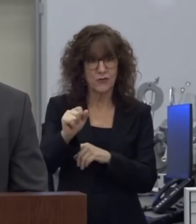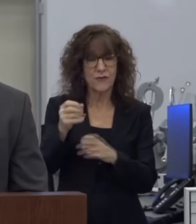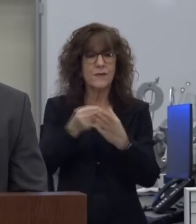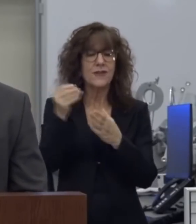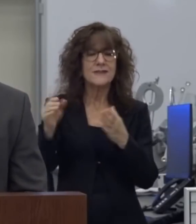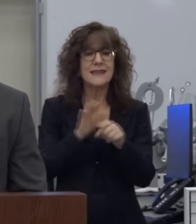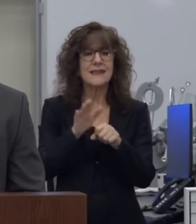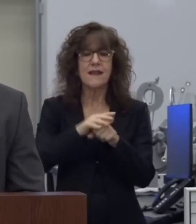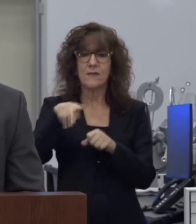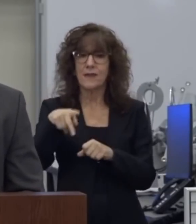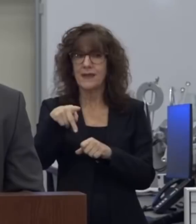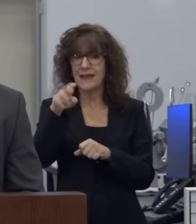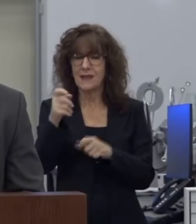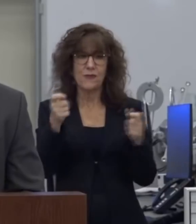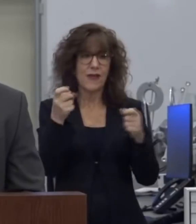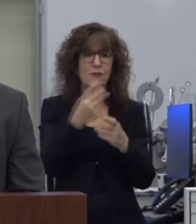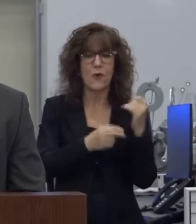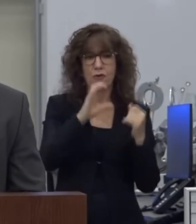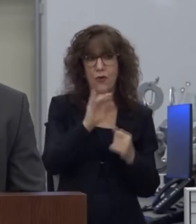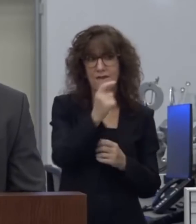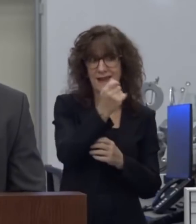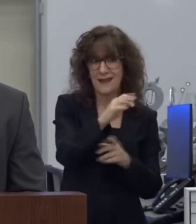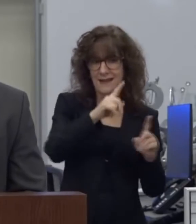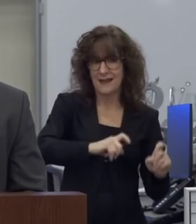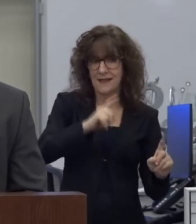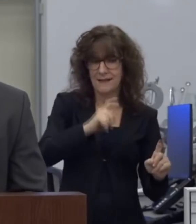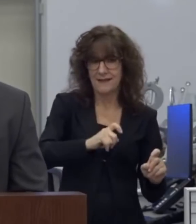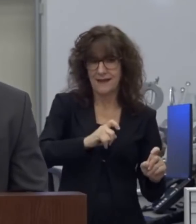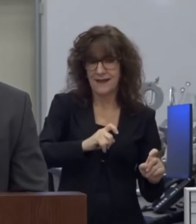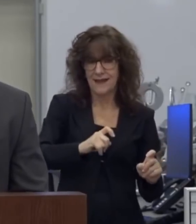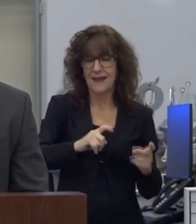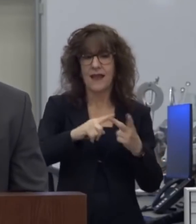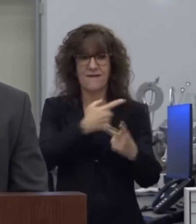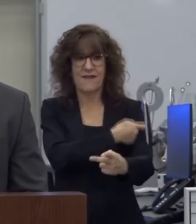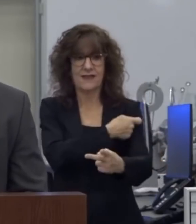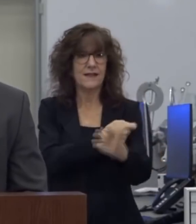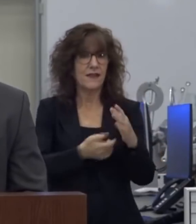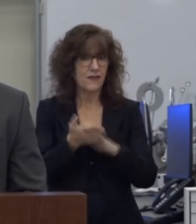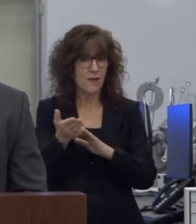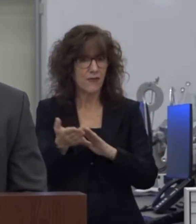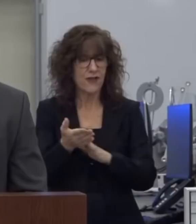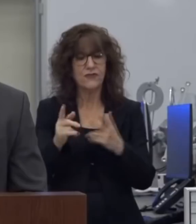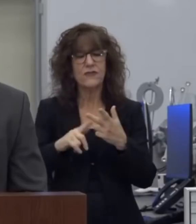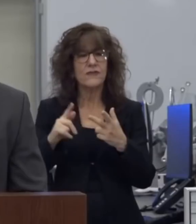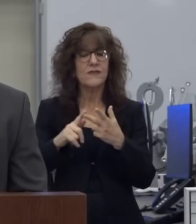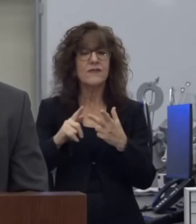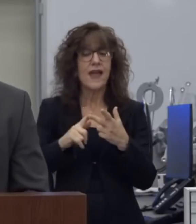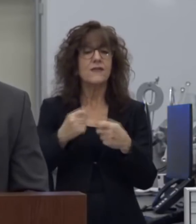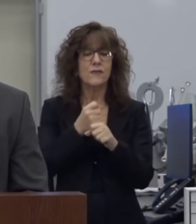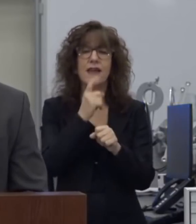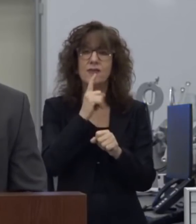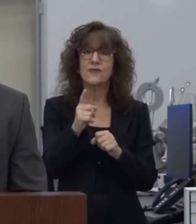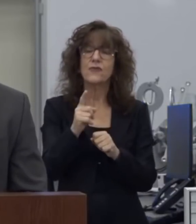enough PPE to manage both COVID-19 testing, vaccination operations, as well as to ensure